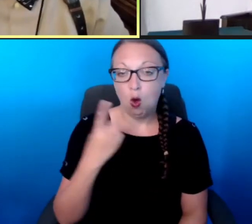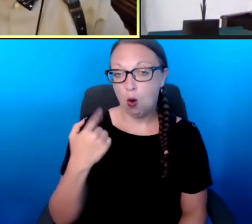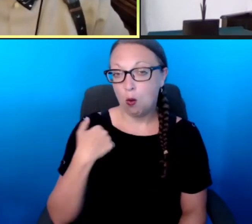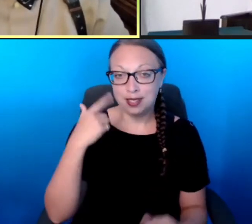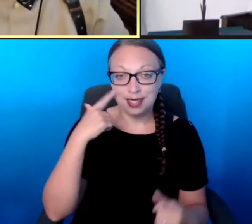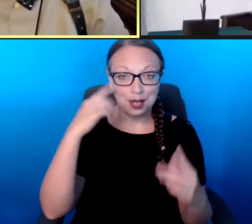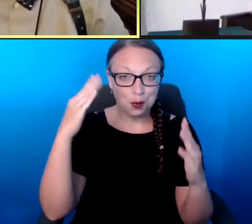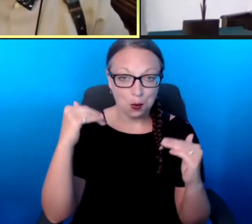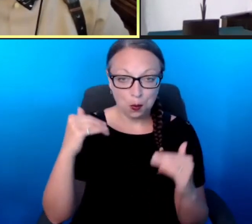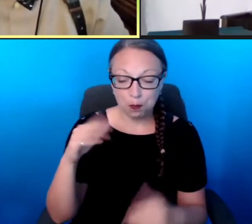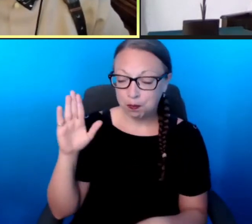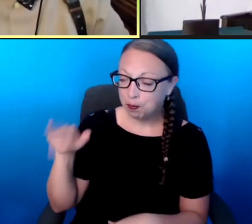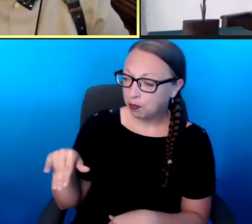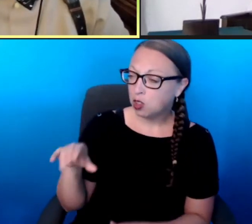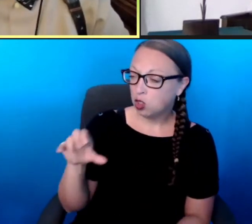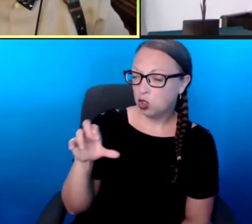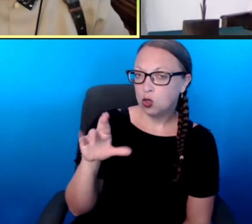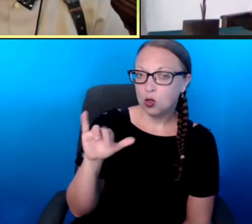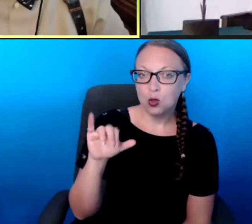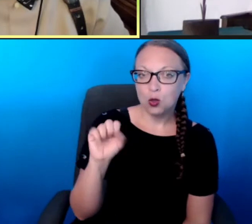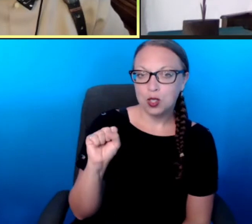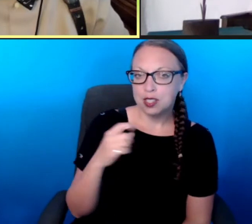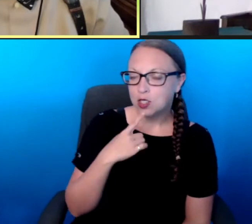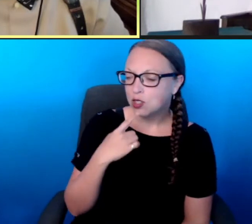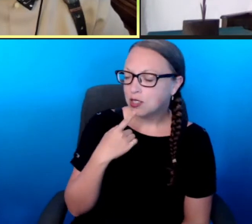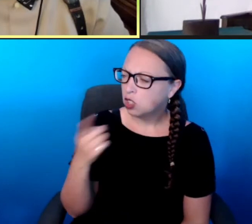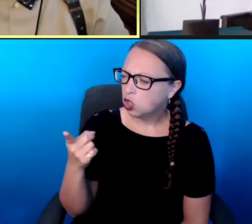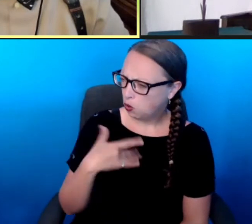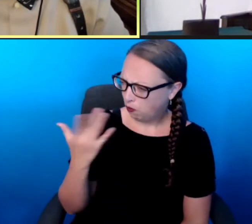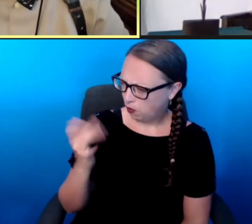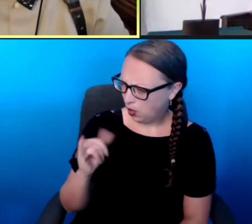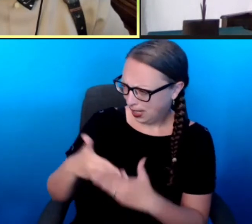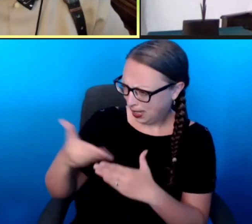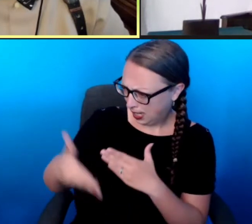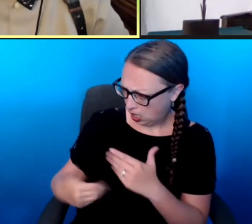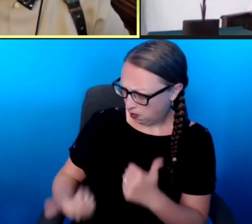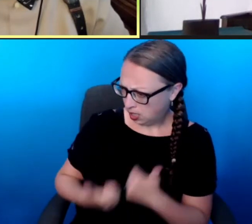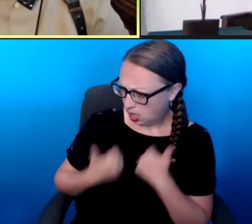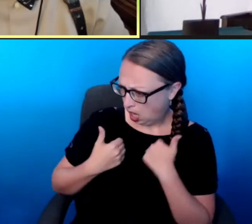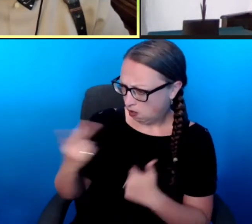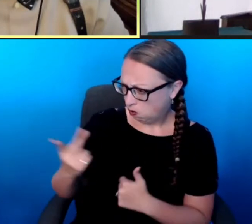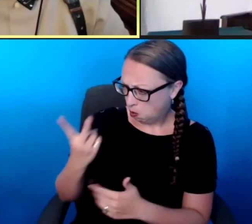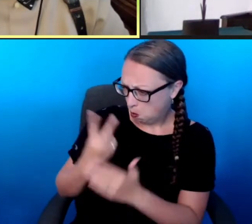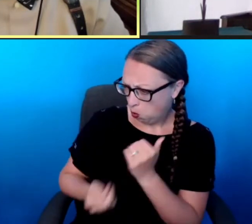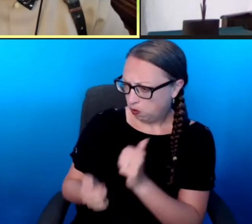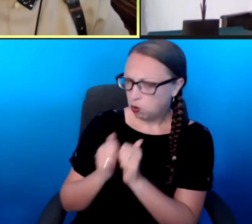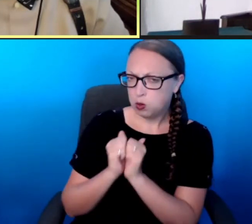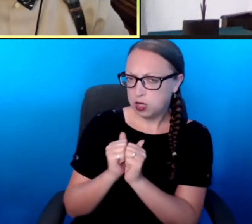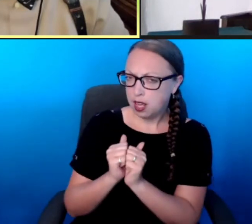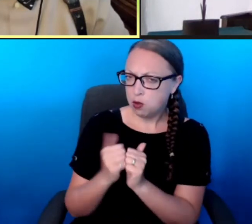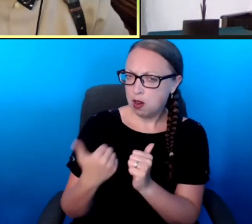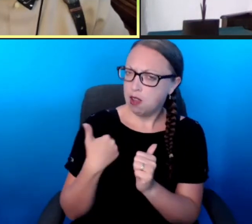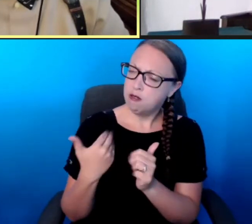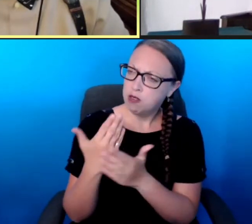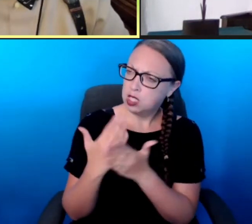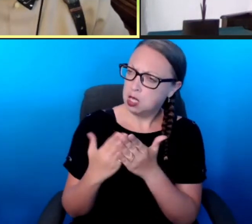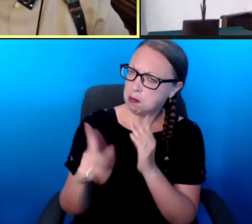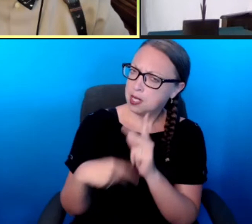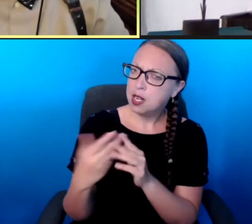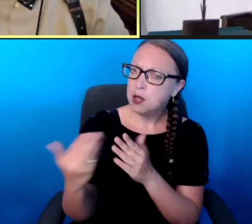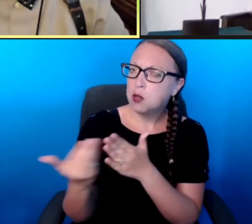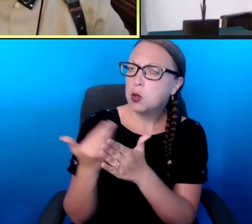the end of his life, both of you together had come to some kind of a new level